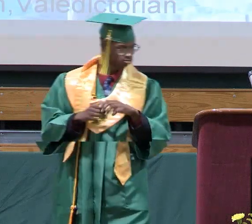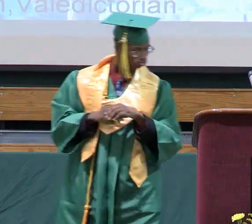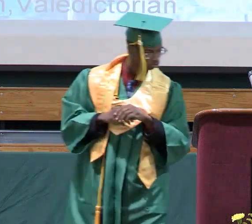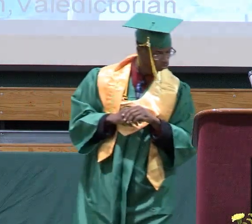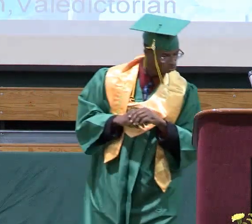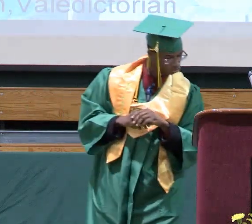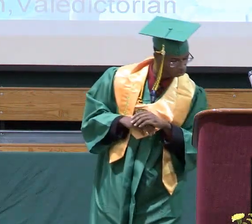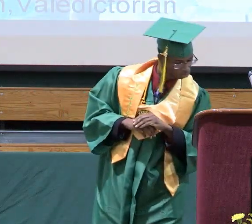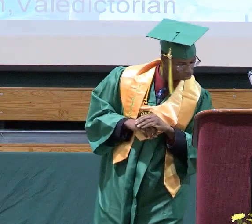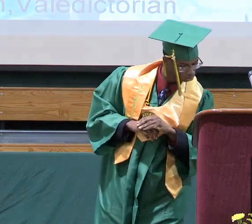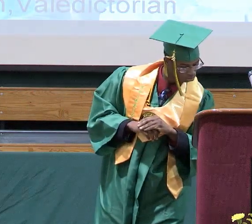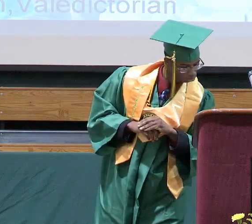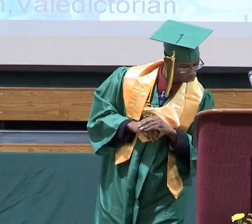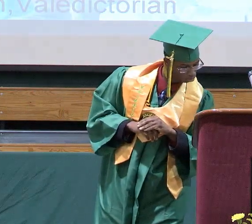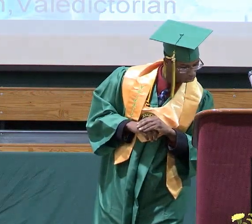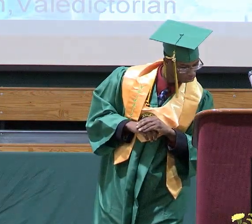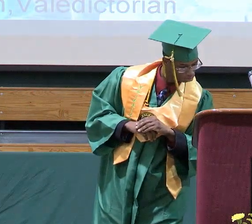my bachelor's degree and maybe even my master's.